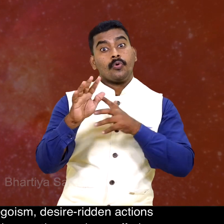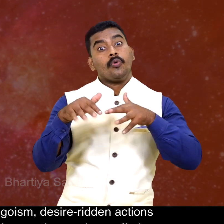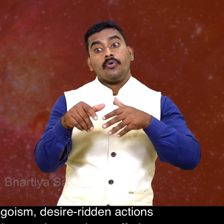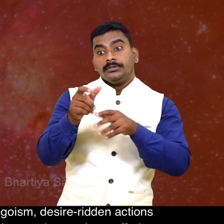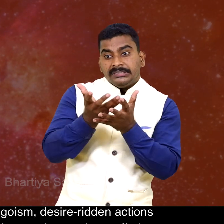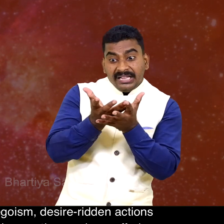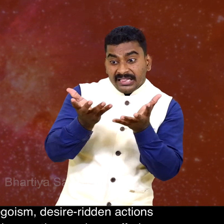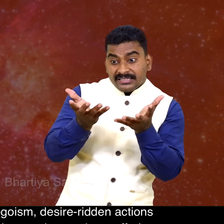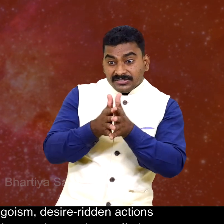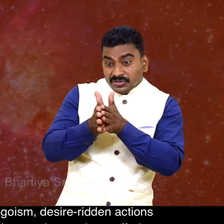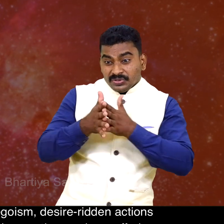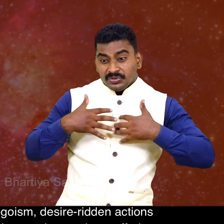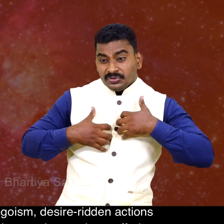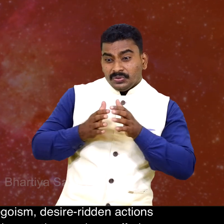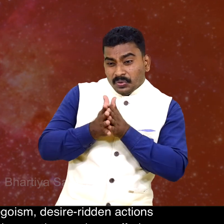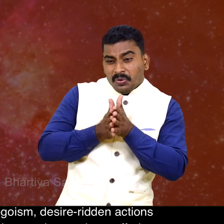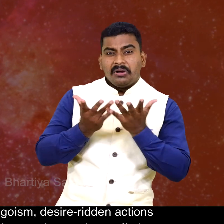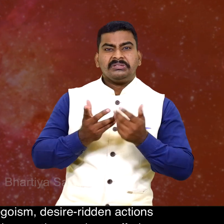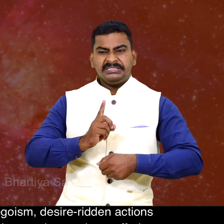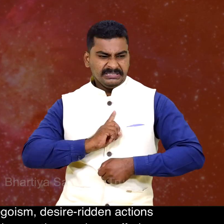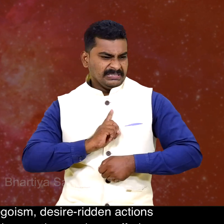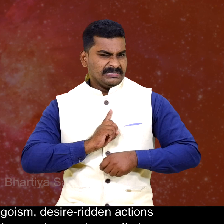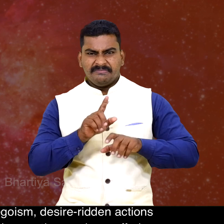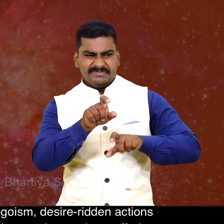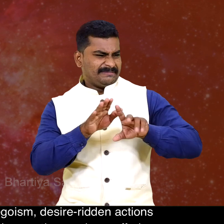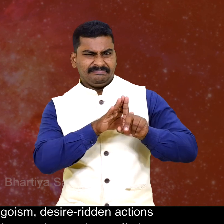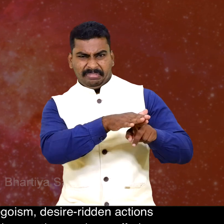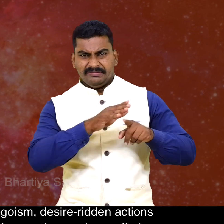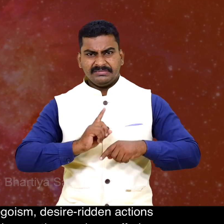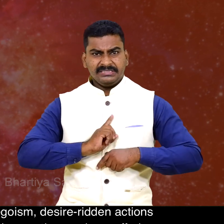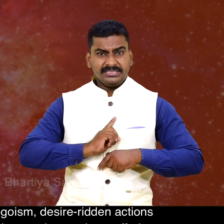desire-ridden actions, and selfishness, they end up suffering.